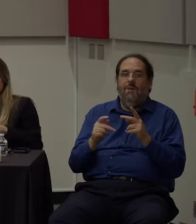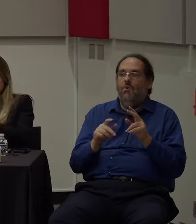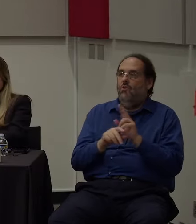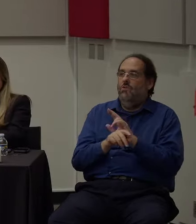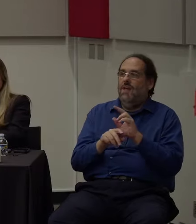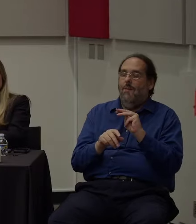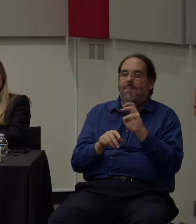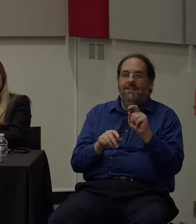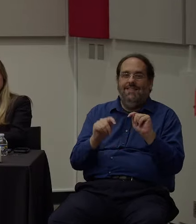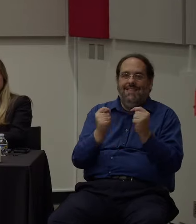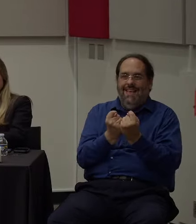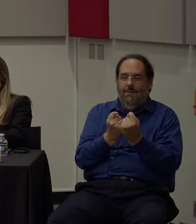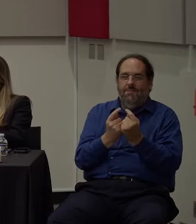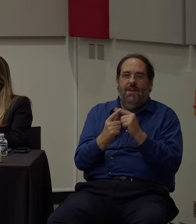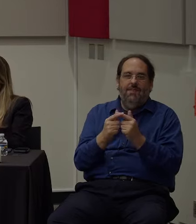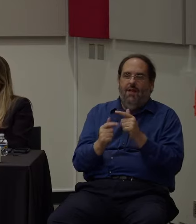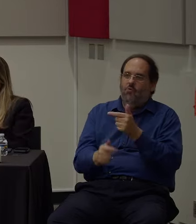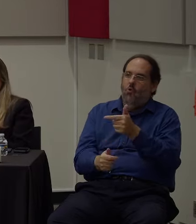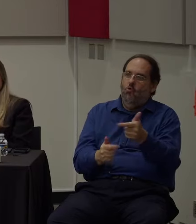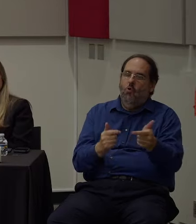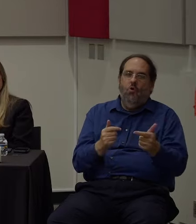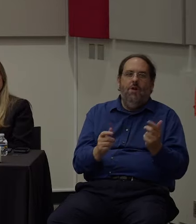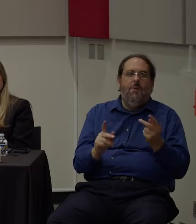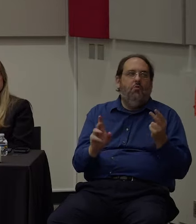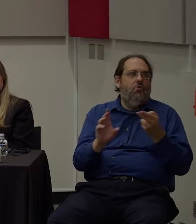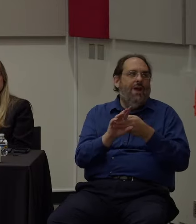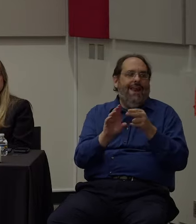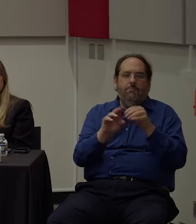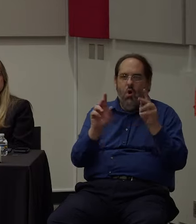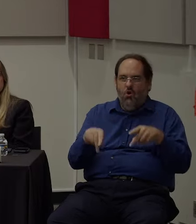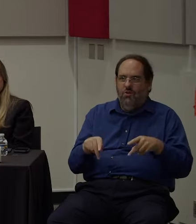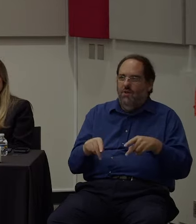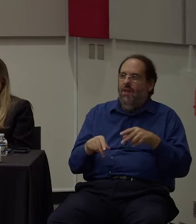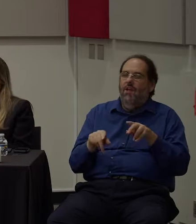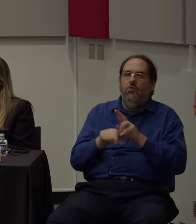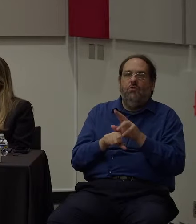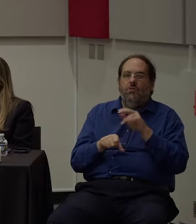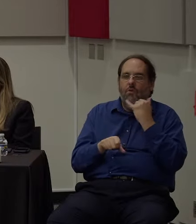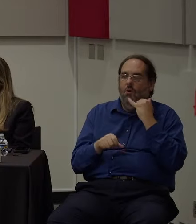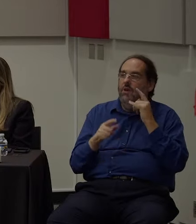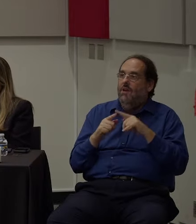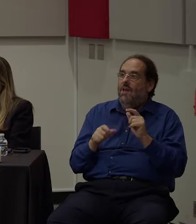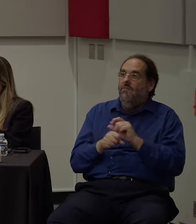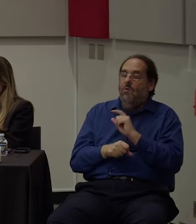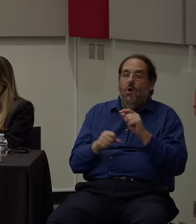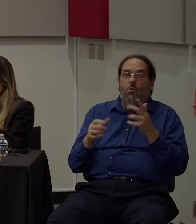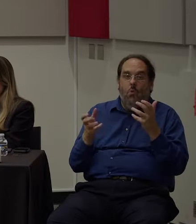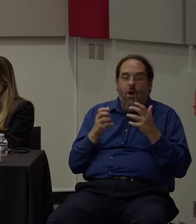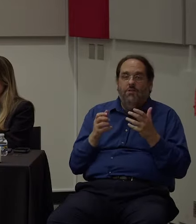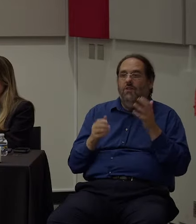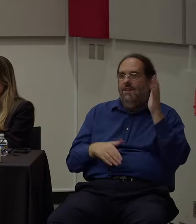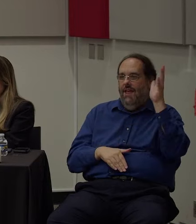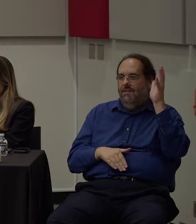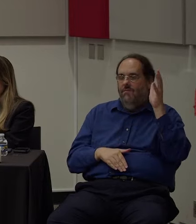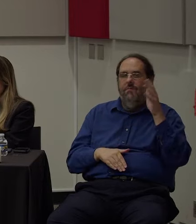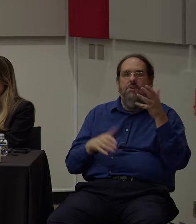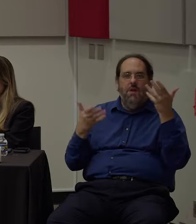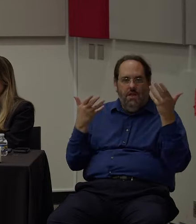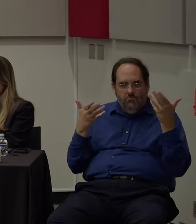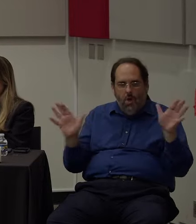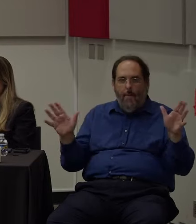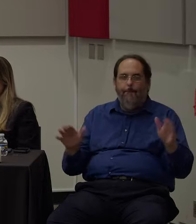Teams and then go through those joining in person and via phone until everyone who wants to provide testimony has